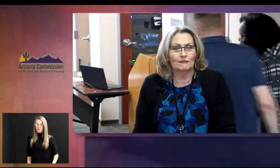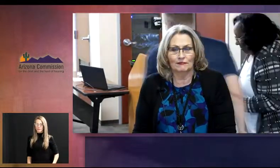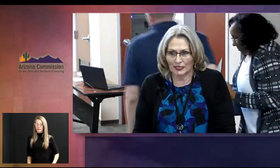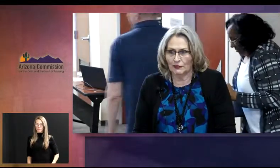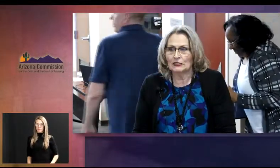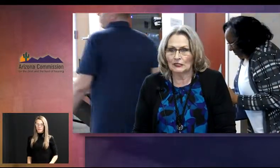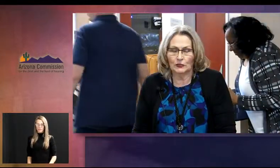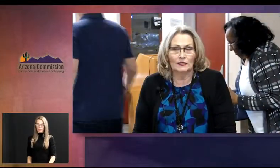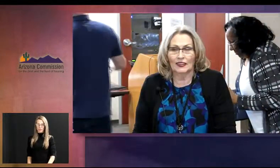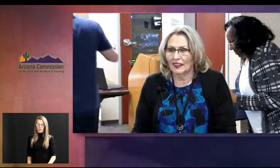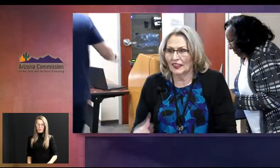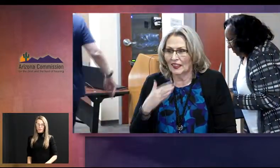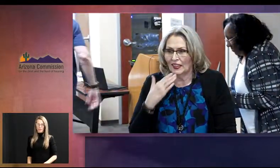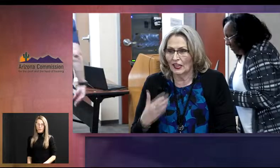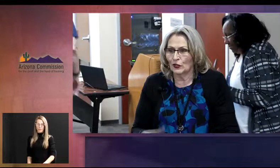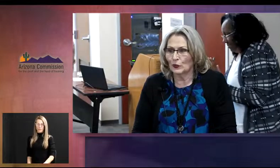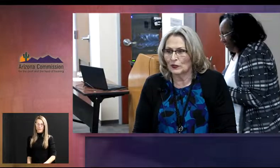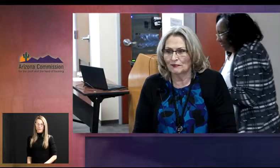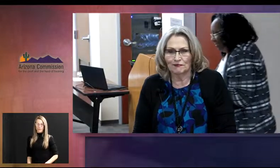Yeah, all right.